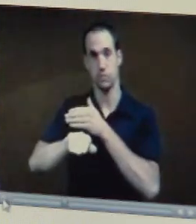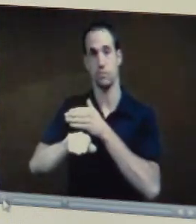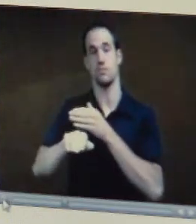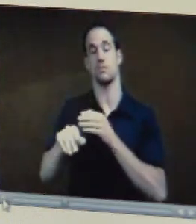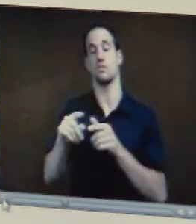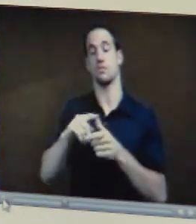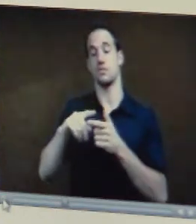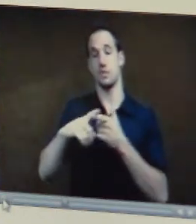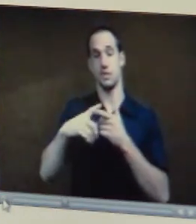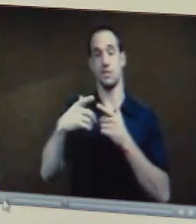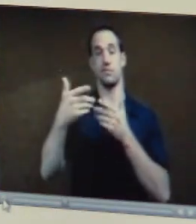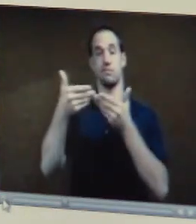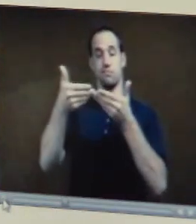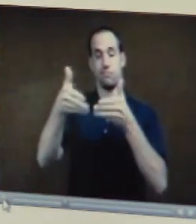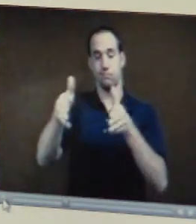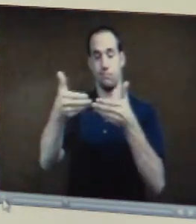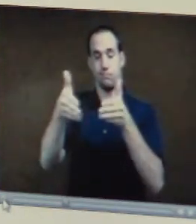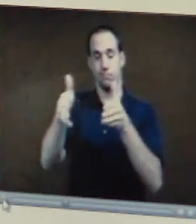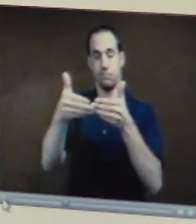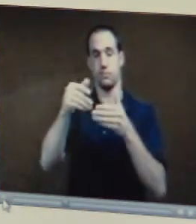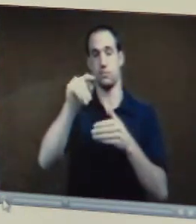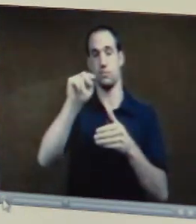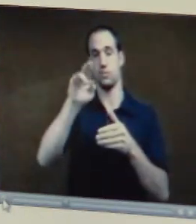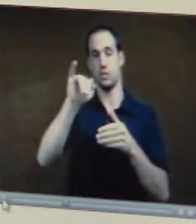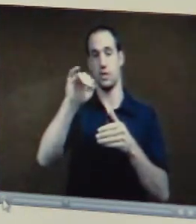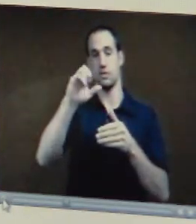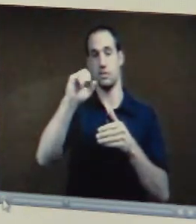up into the right atrium,